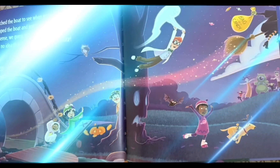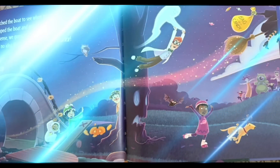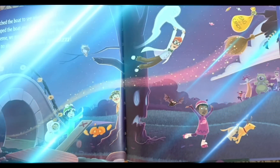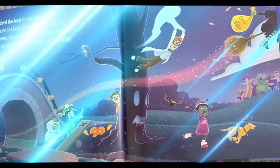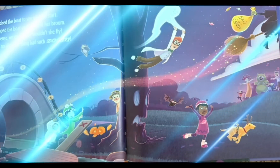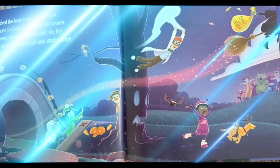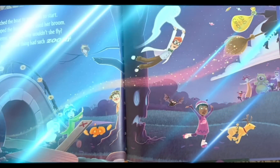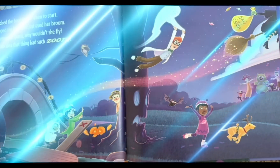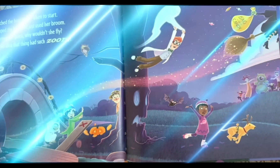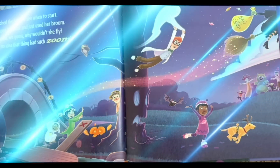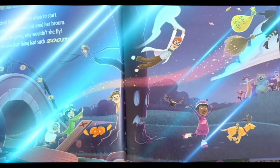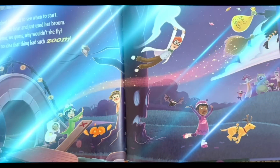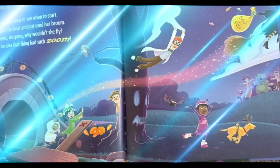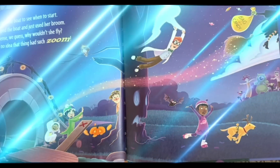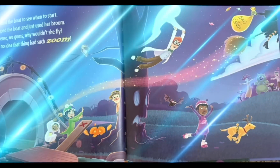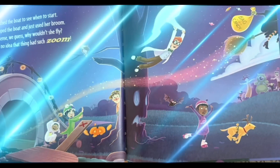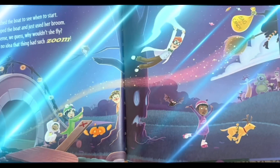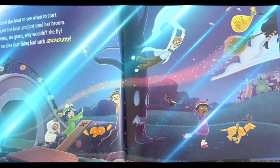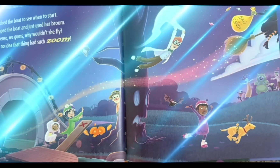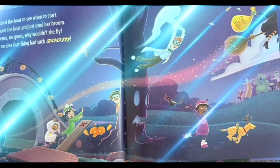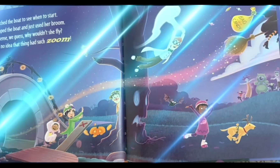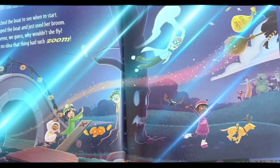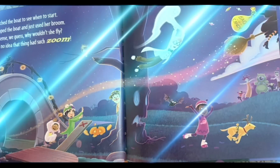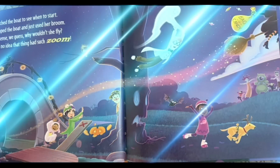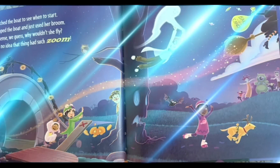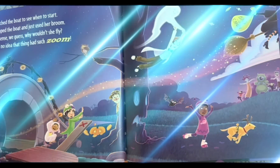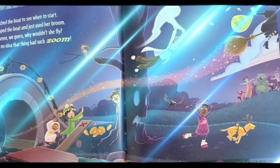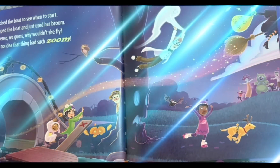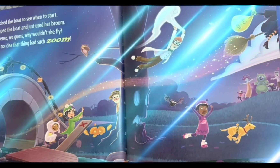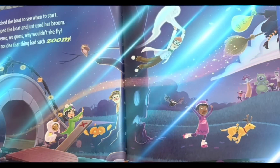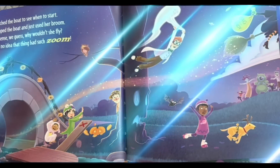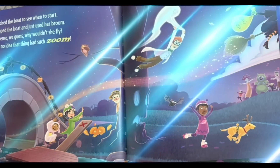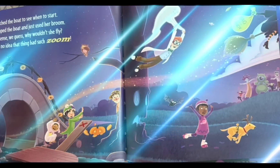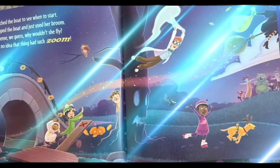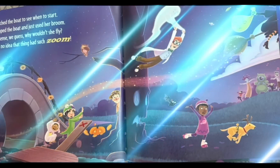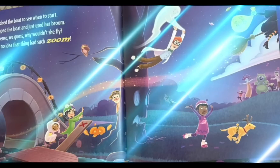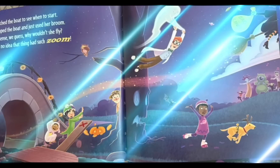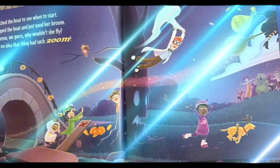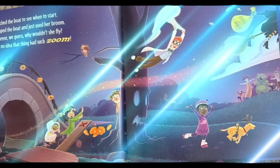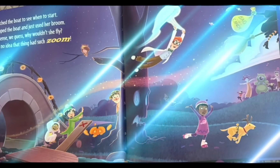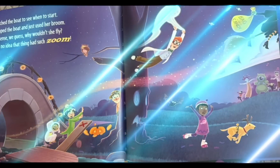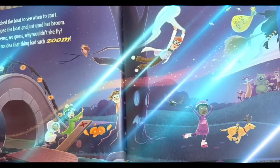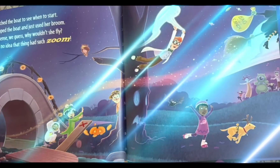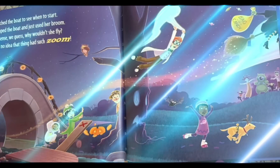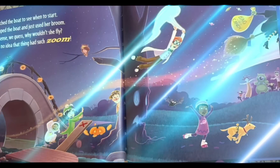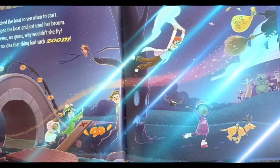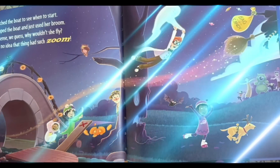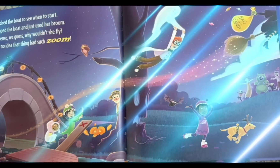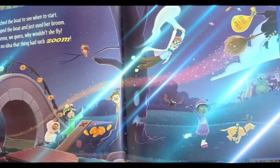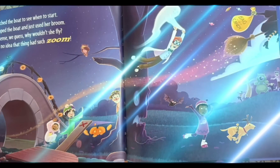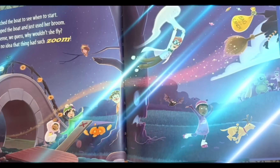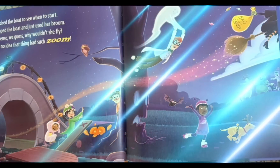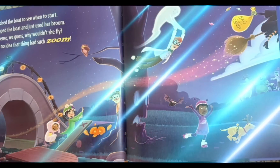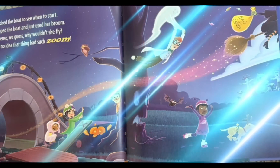sense, we guess. Why wouldn't she fly? We had no idea that thing had such a